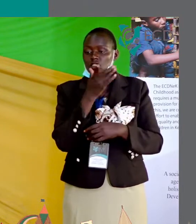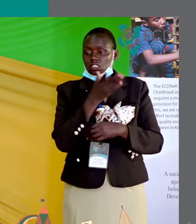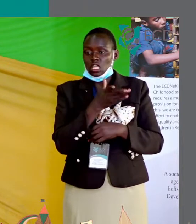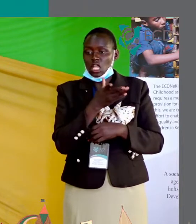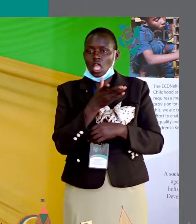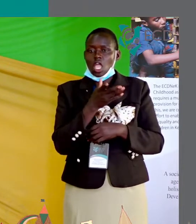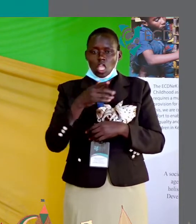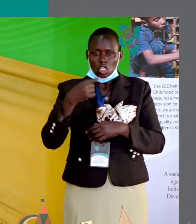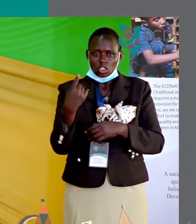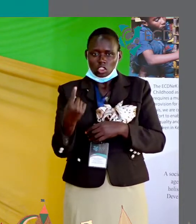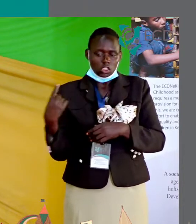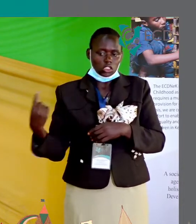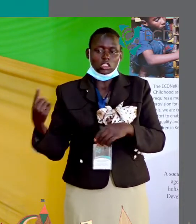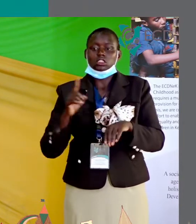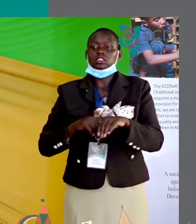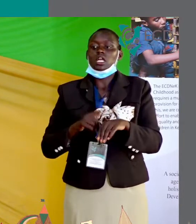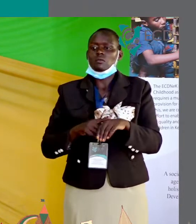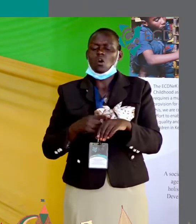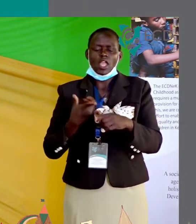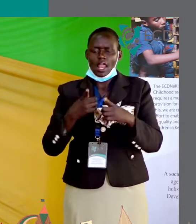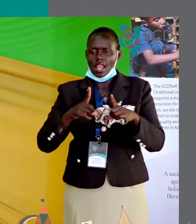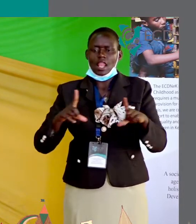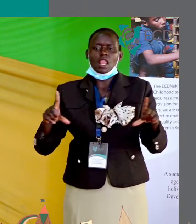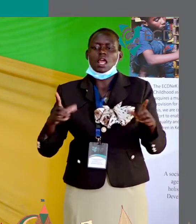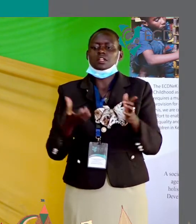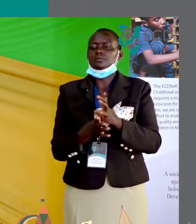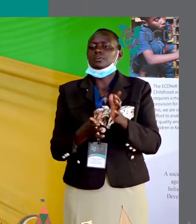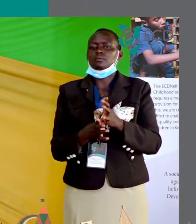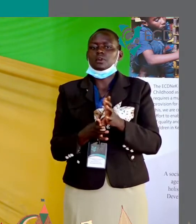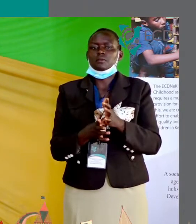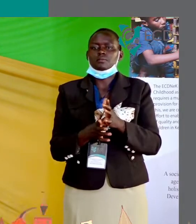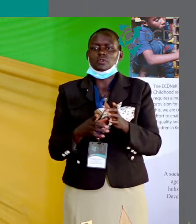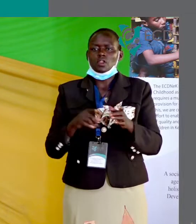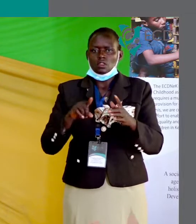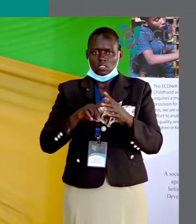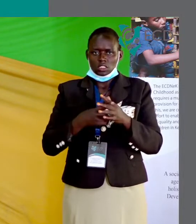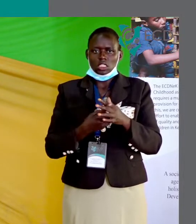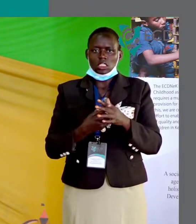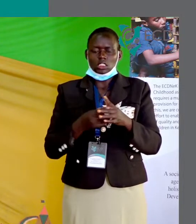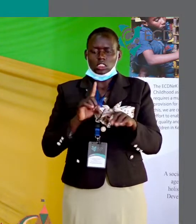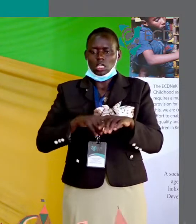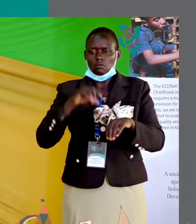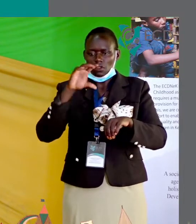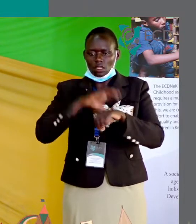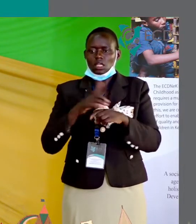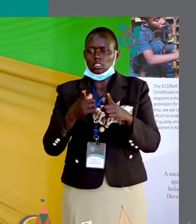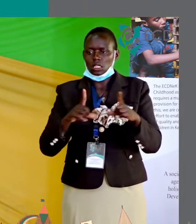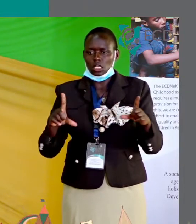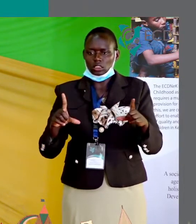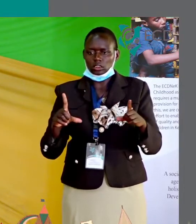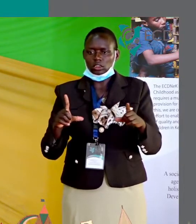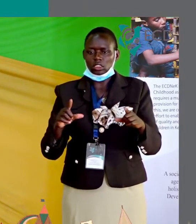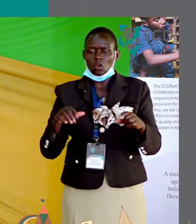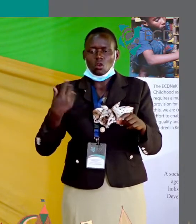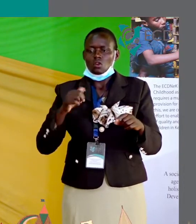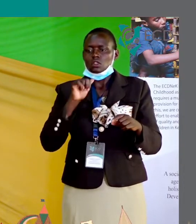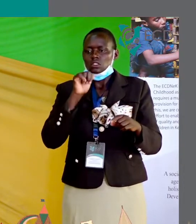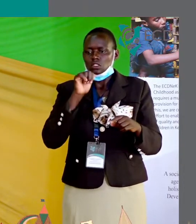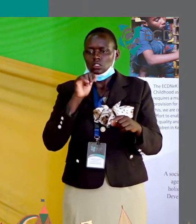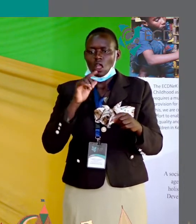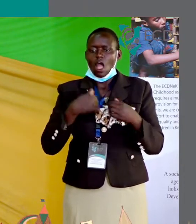every time we get an opportunity to secure land, we are starting new schools. We have schools in Kamulu,